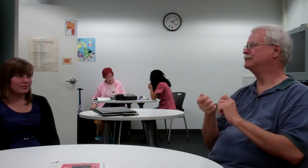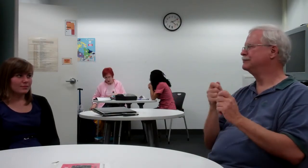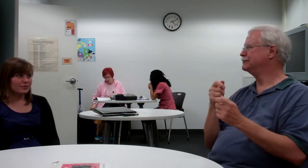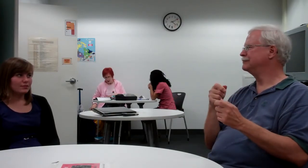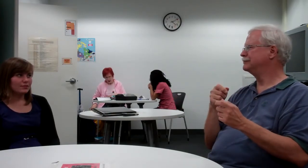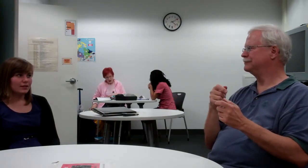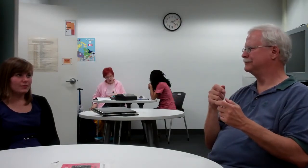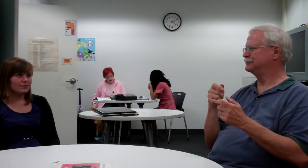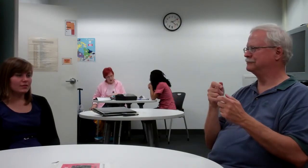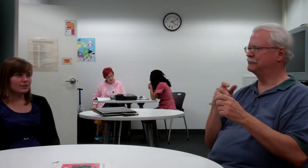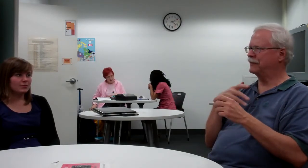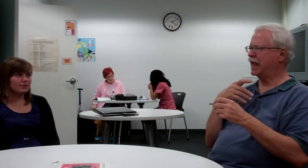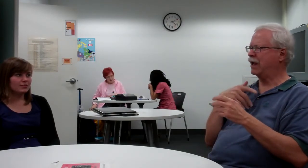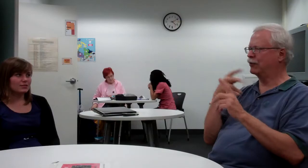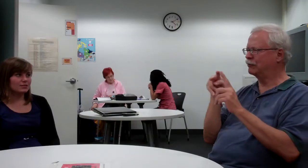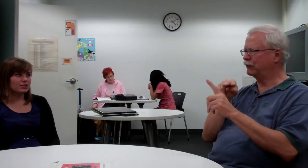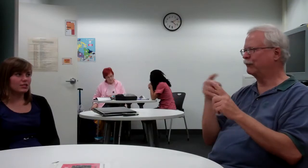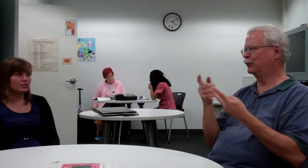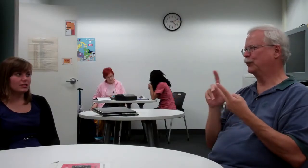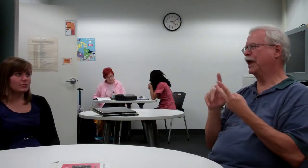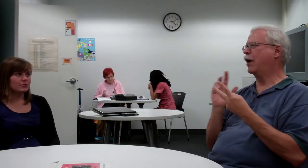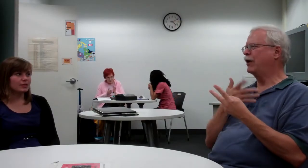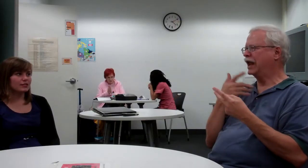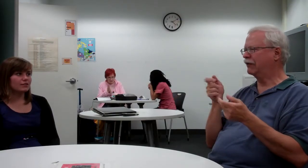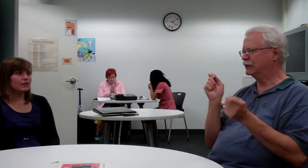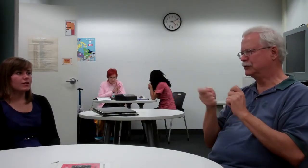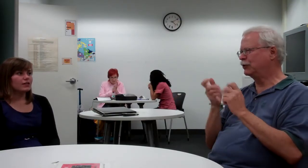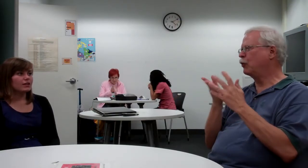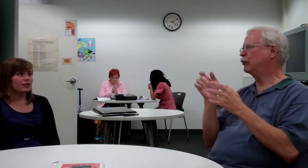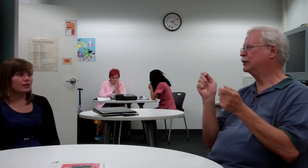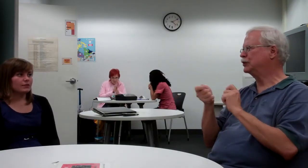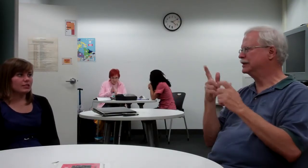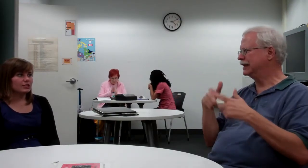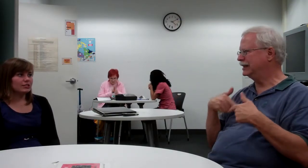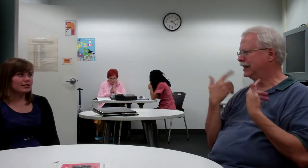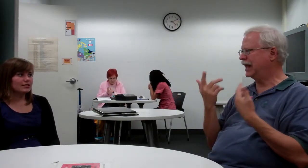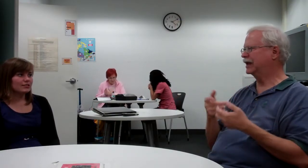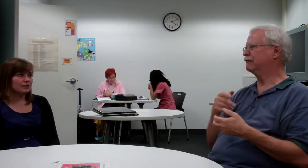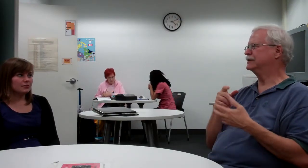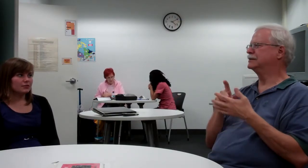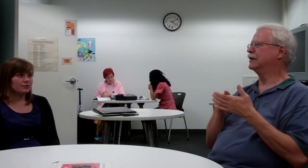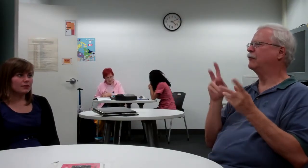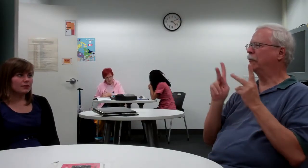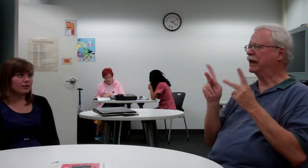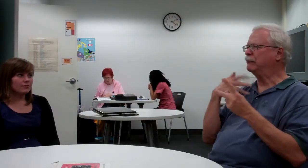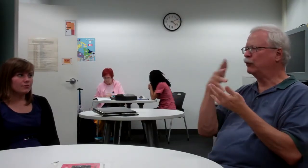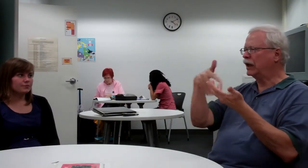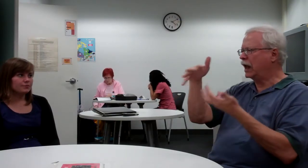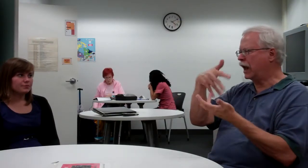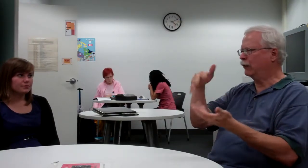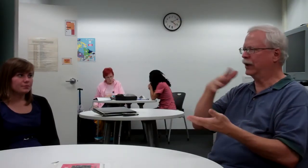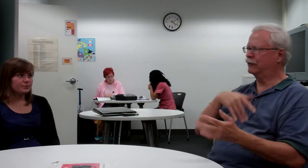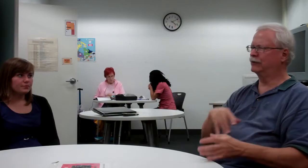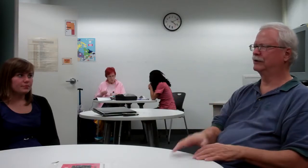We go through a lot of different experiences that changes our perspective and how we change things throughout our life.